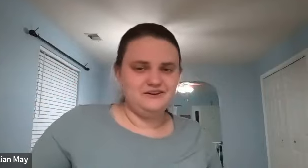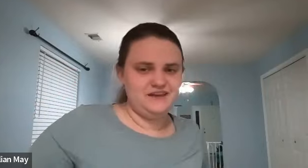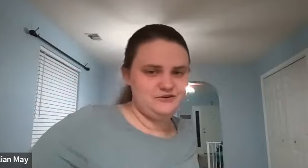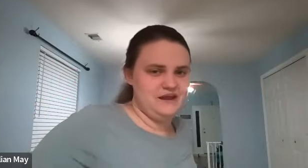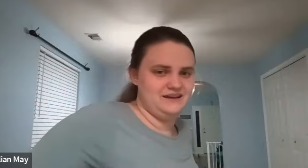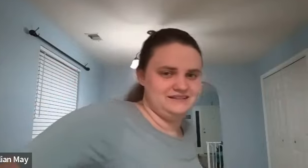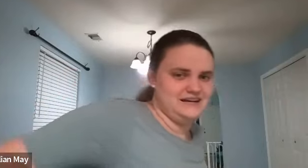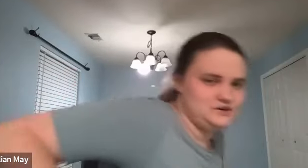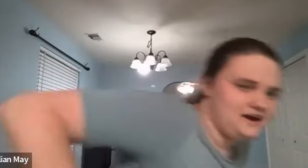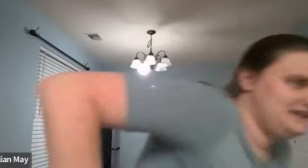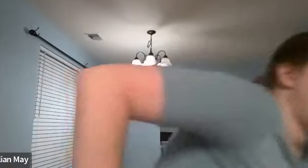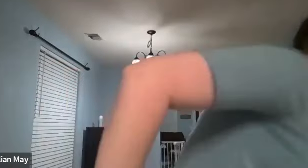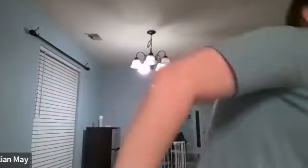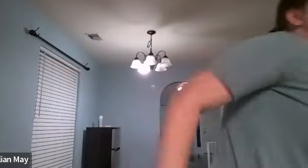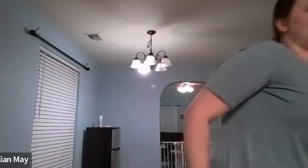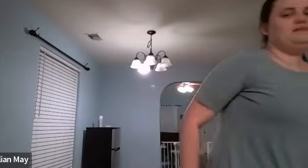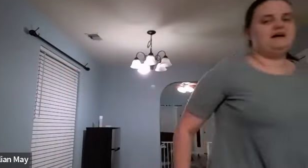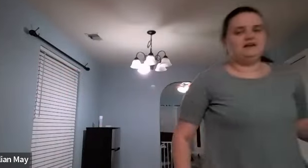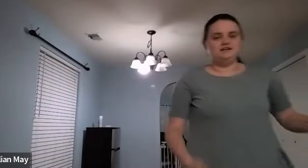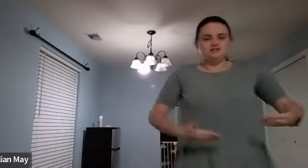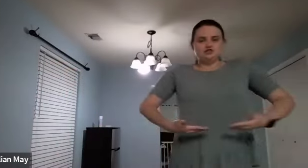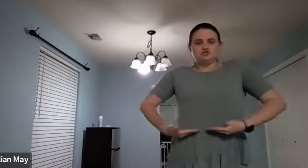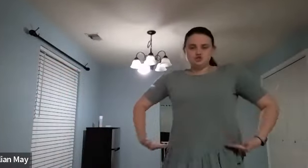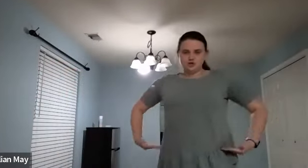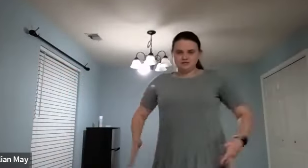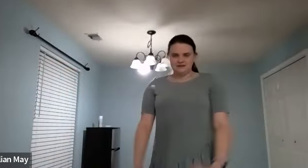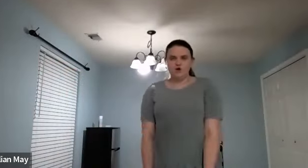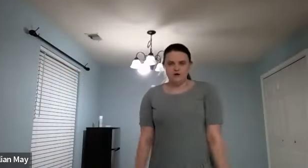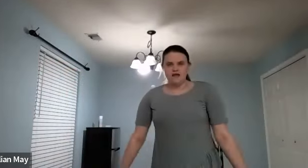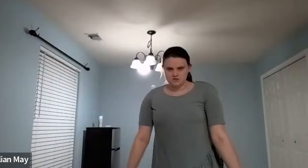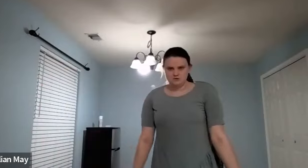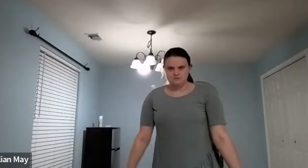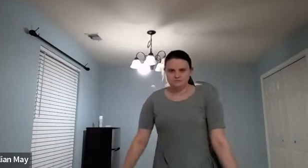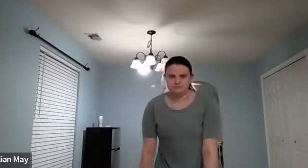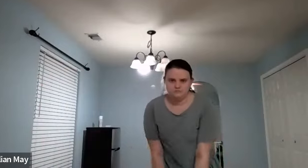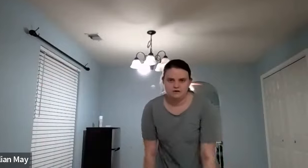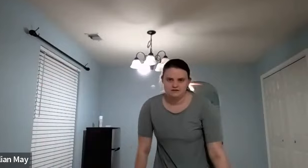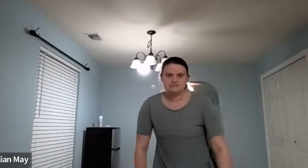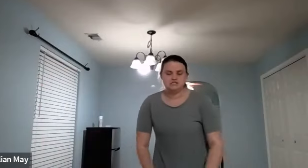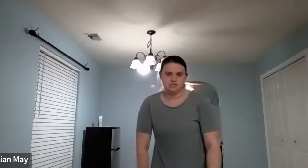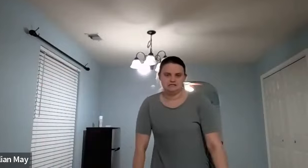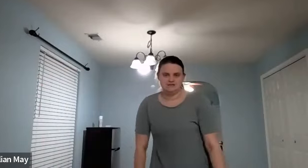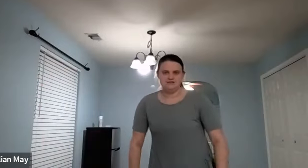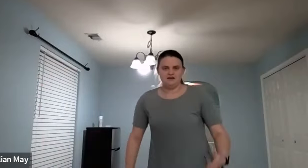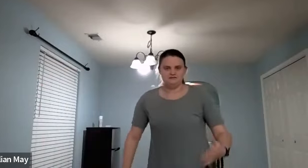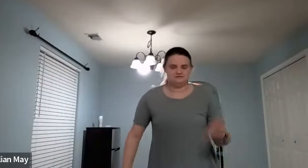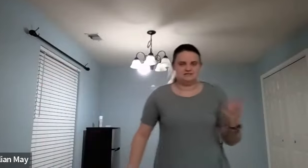the other pant and I could not get out. But like skirt, like on the actual, where it is, skirt length. Yeah, I still